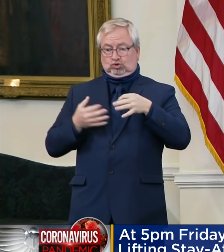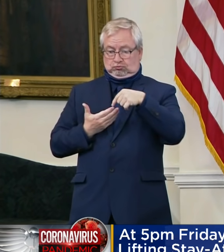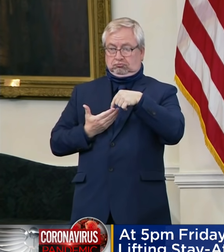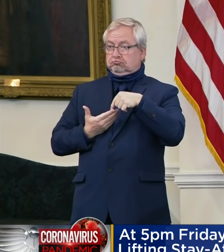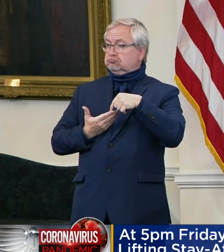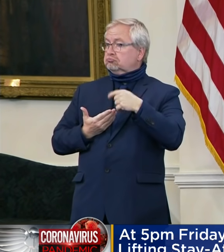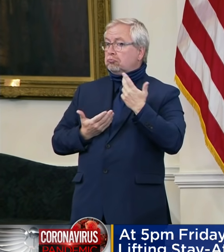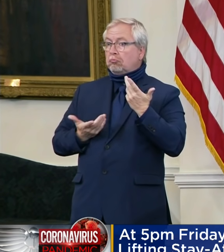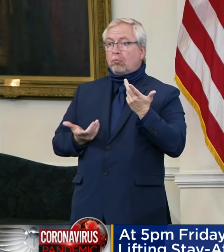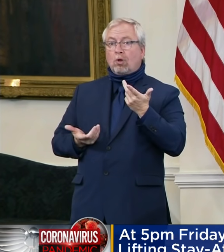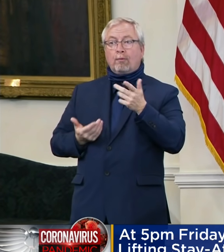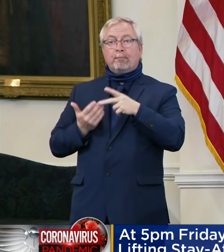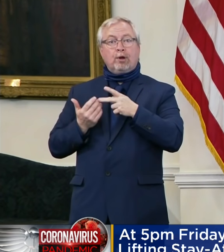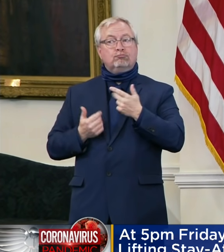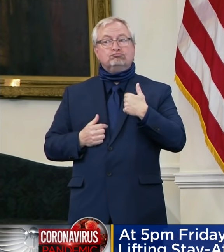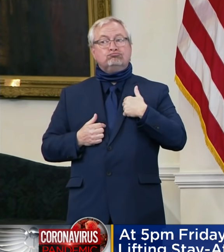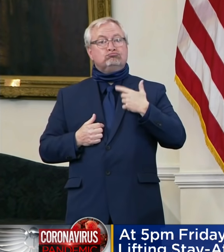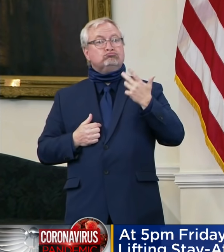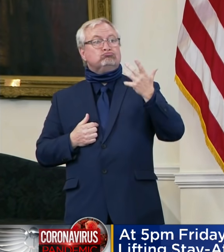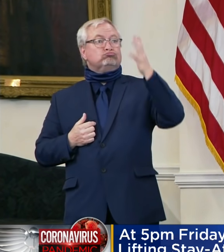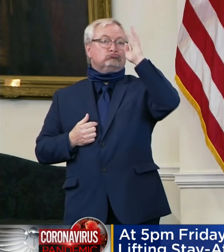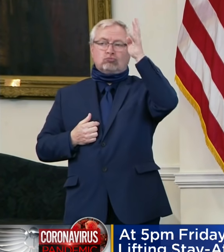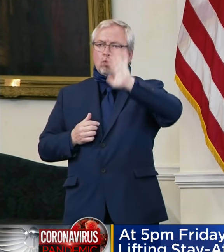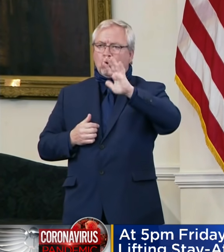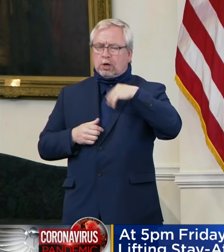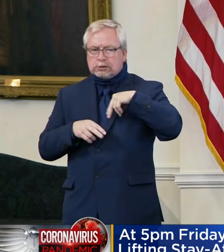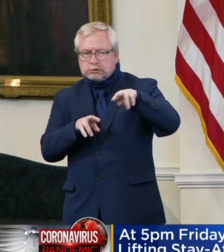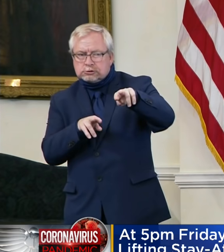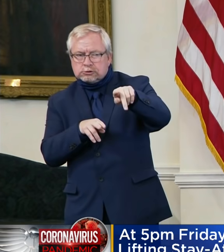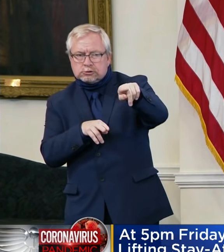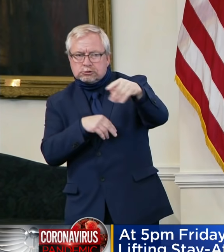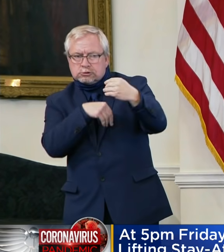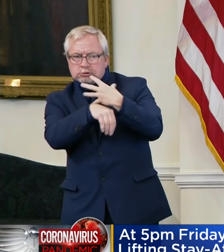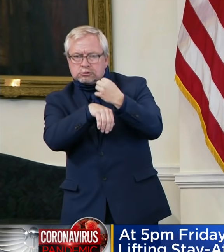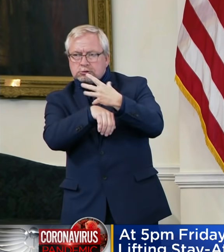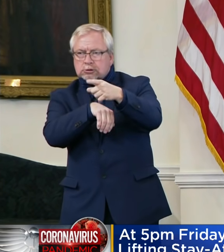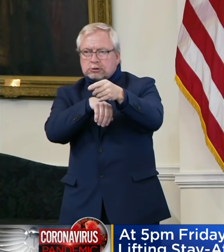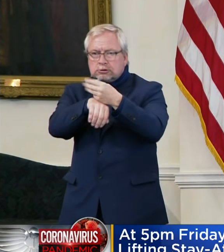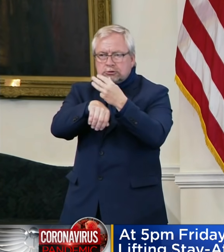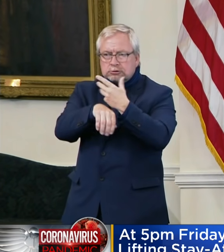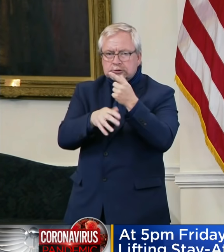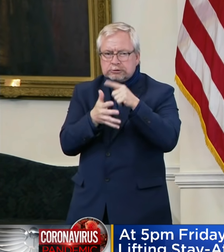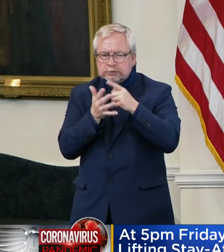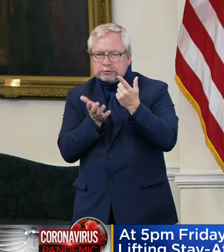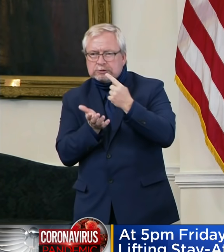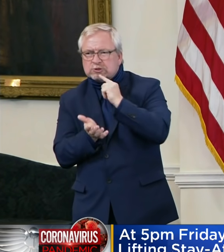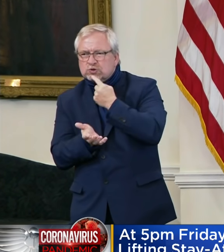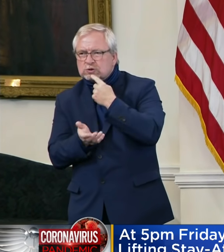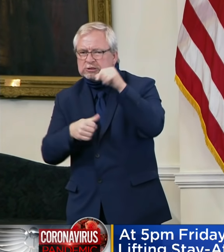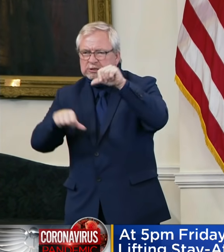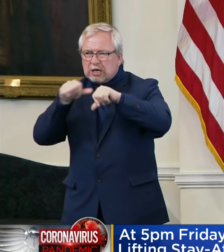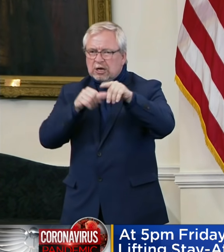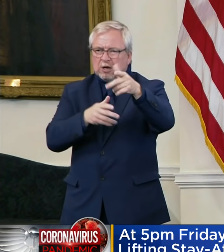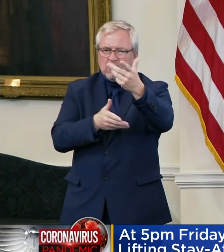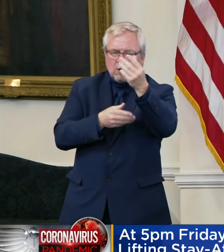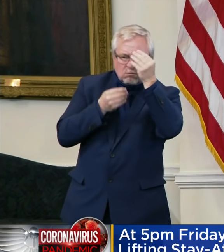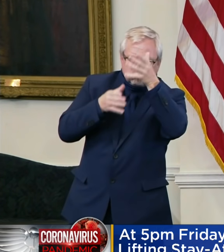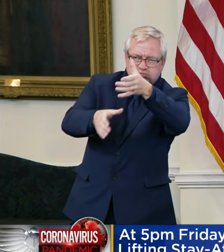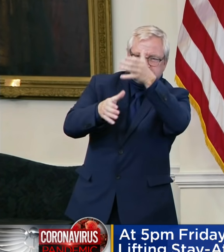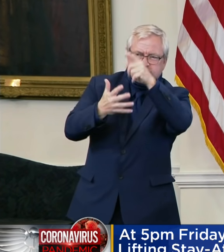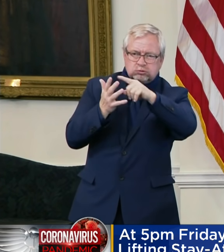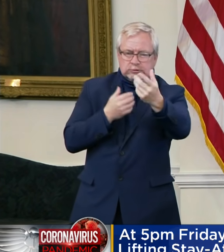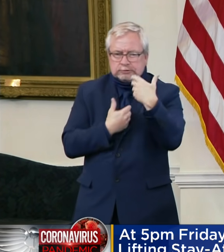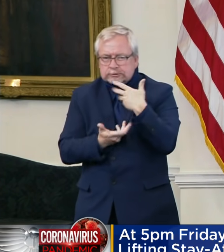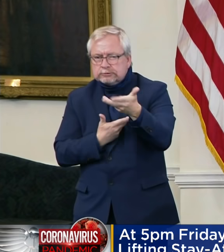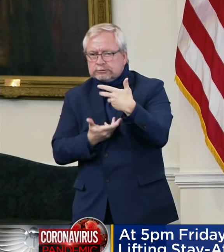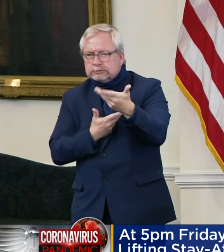both fact-based and science-based, and is made only after extensive consultation